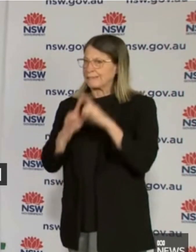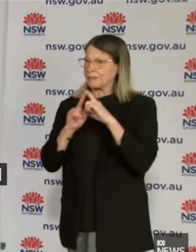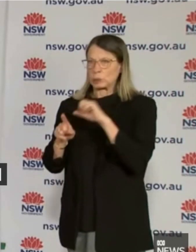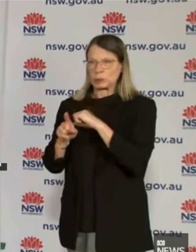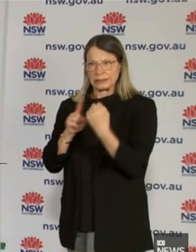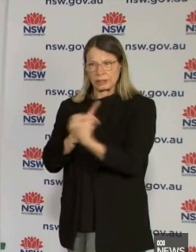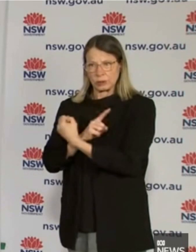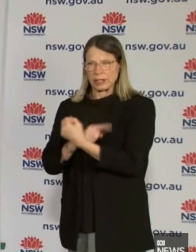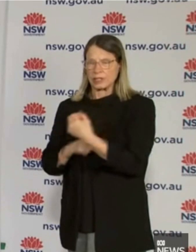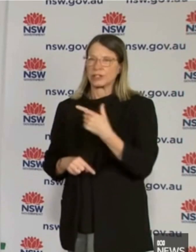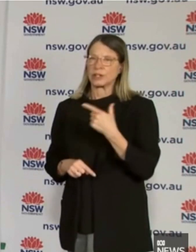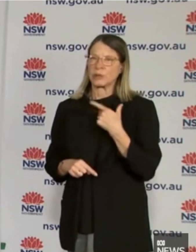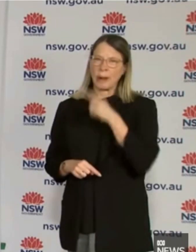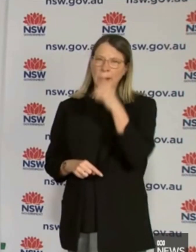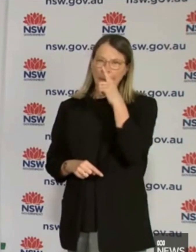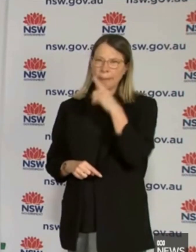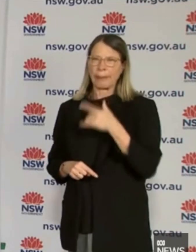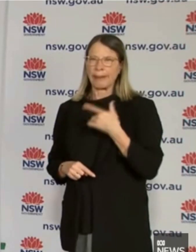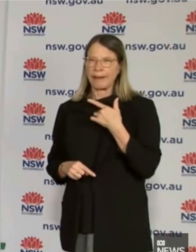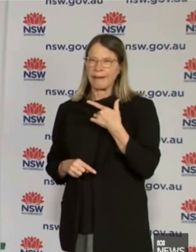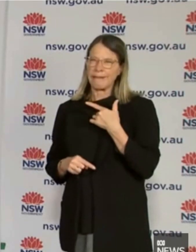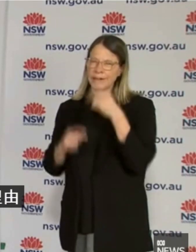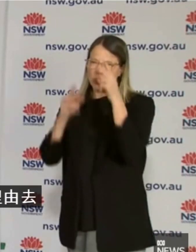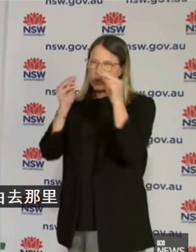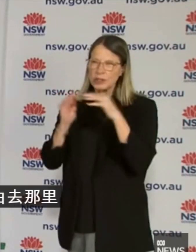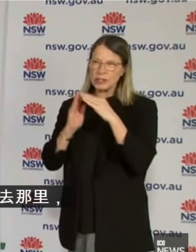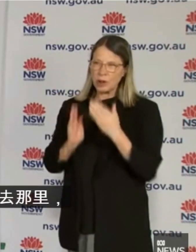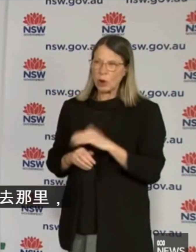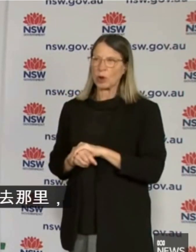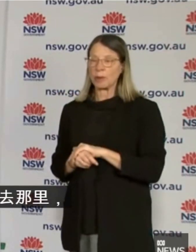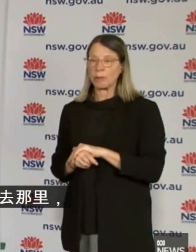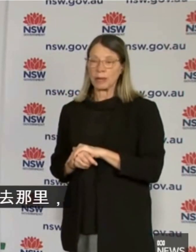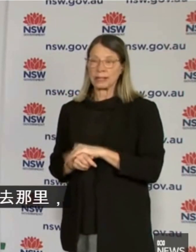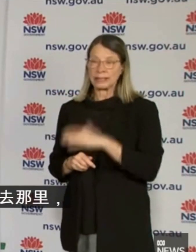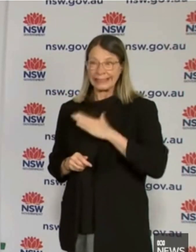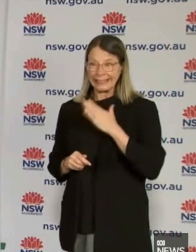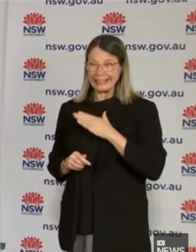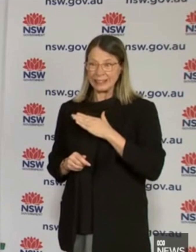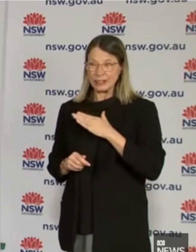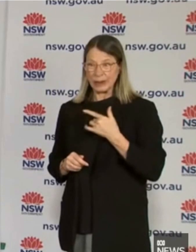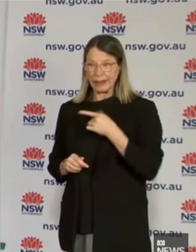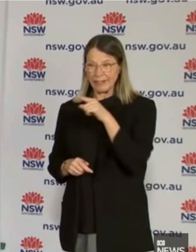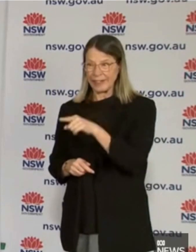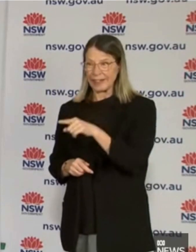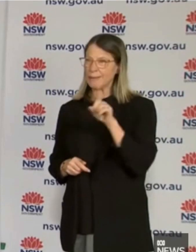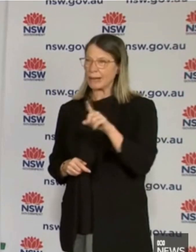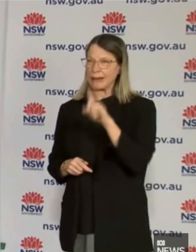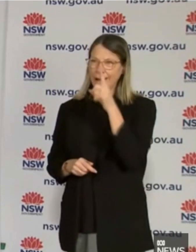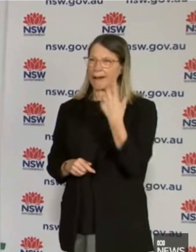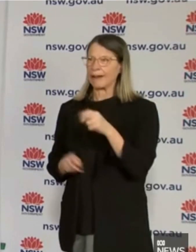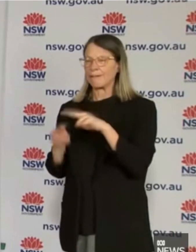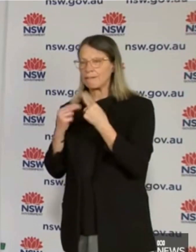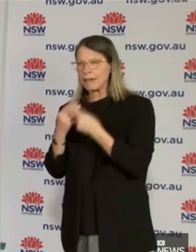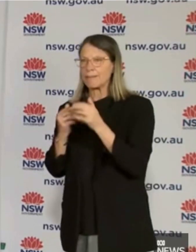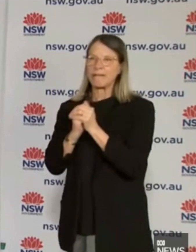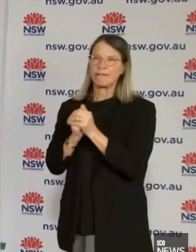situation that people who are living in aged care facilities who've gone there for good reason are not able to have their loved ones